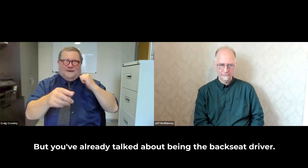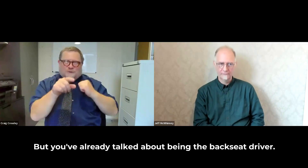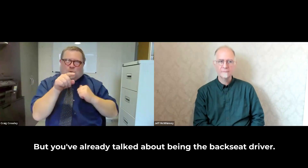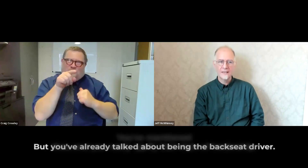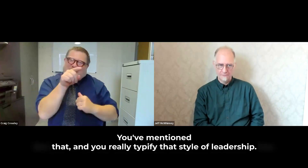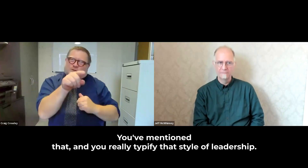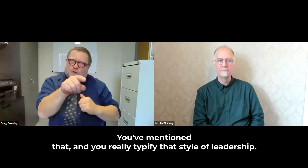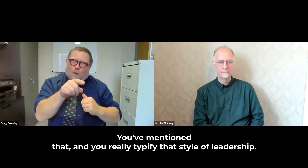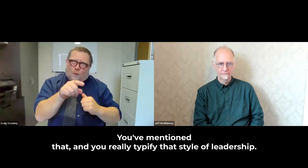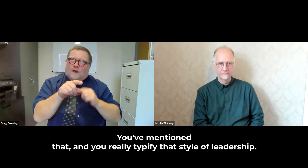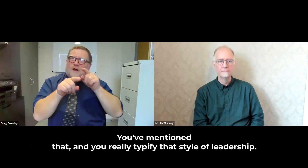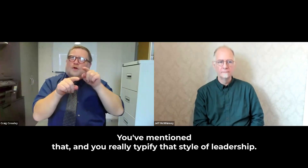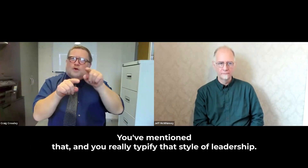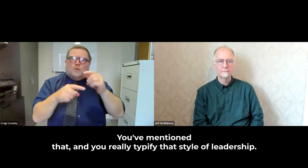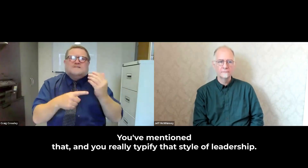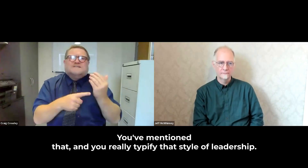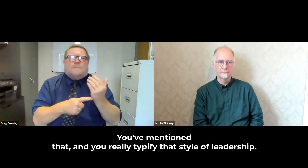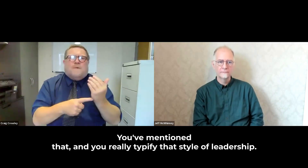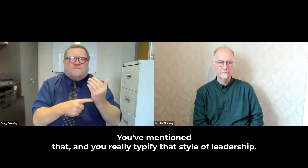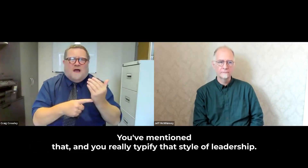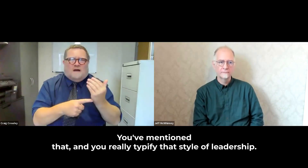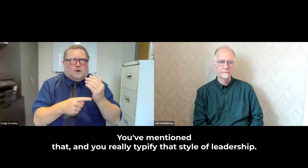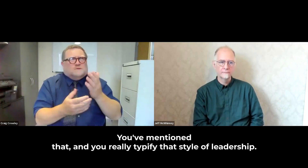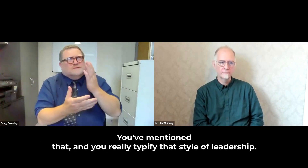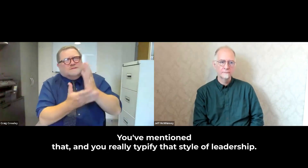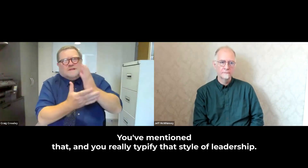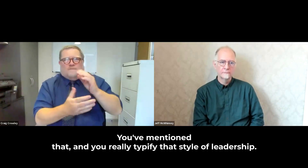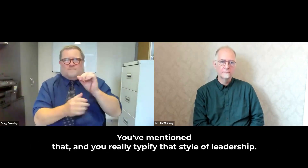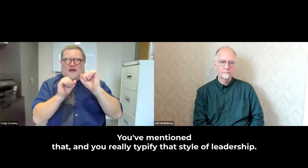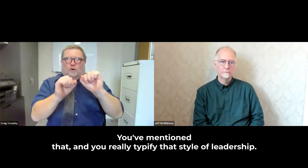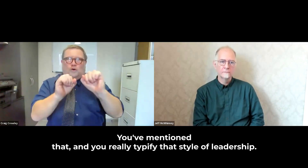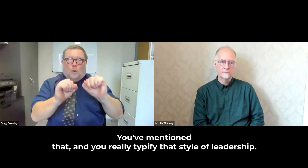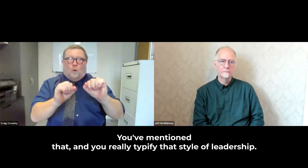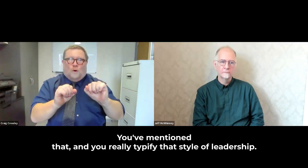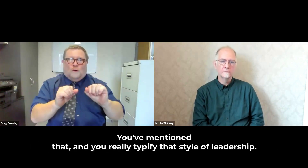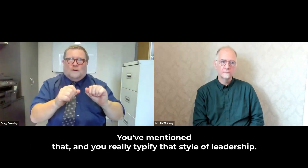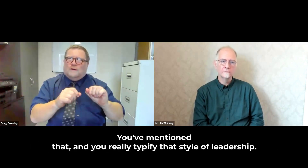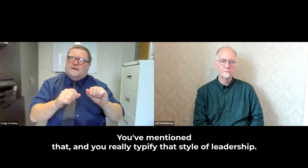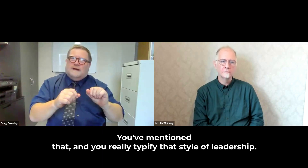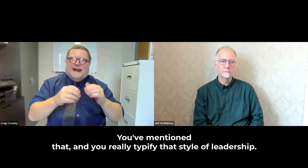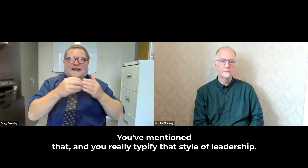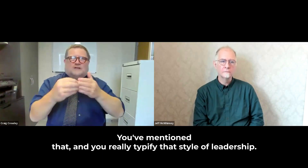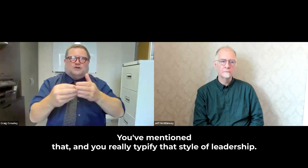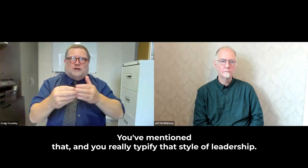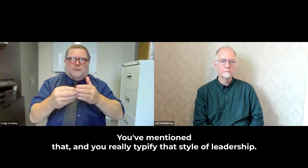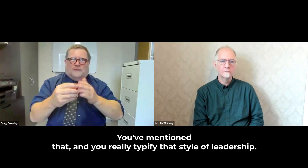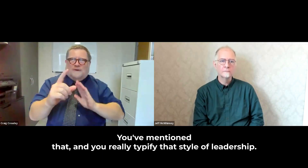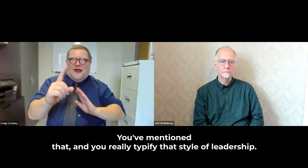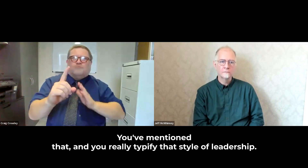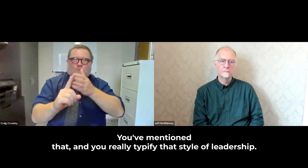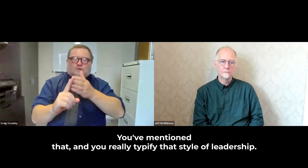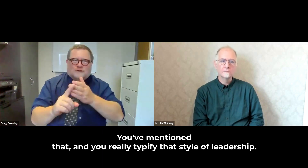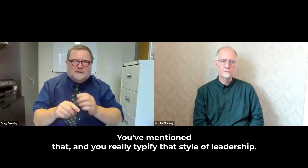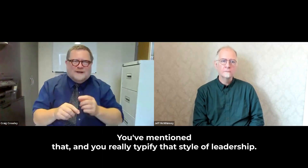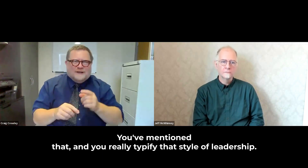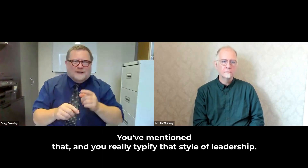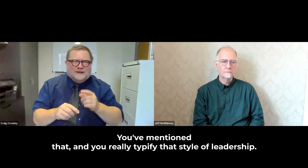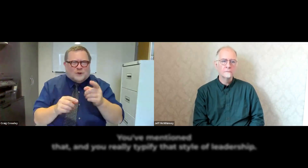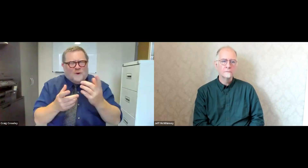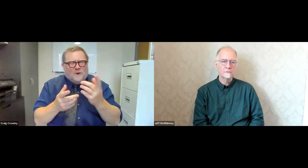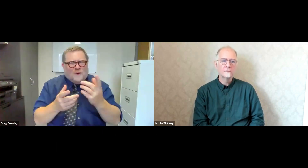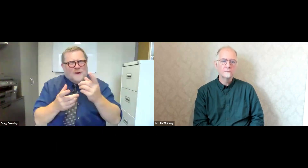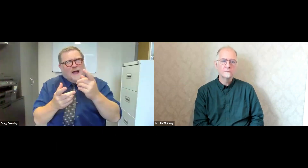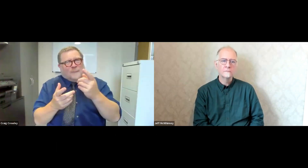driver. You've mentioned that, and that's kind of that you really typify that style of